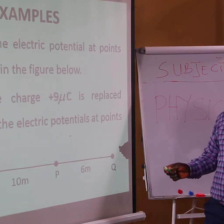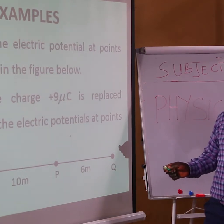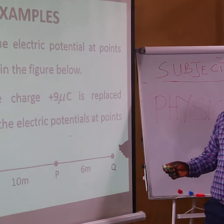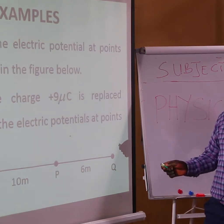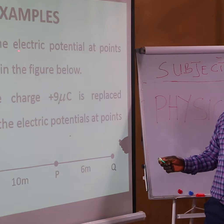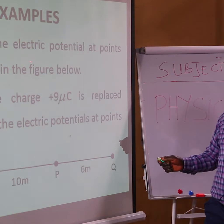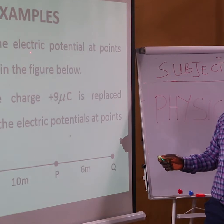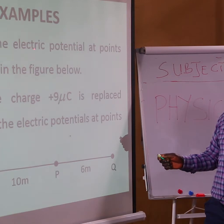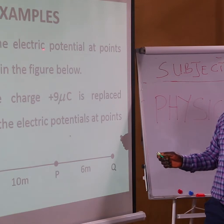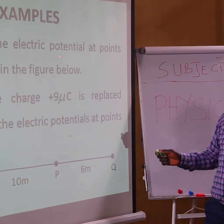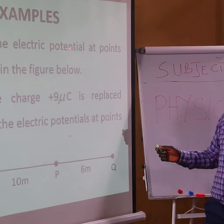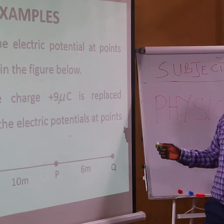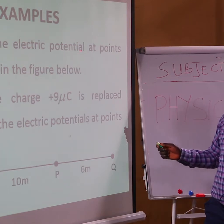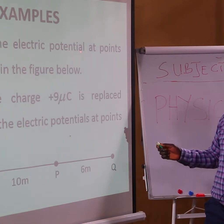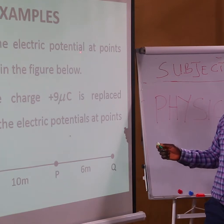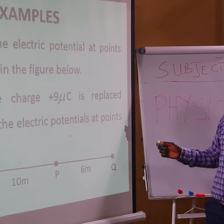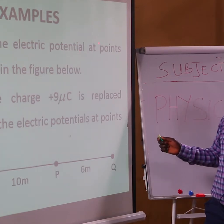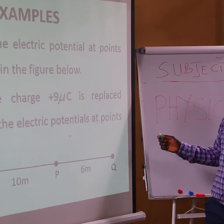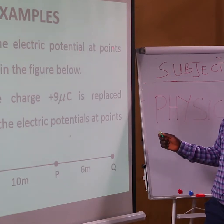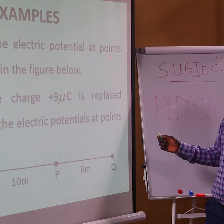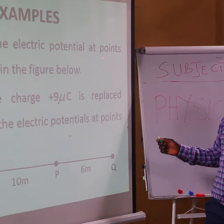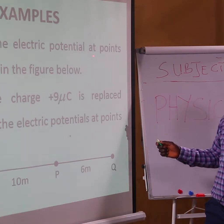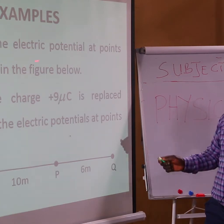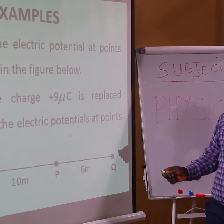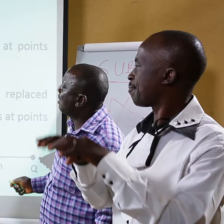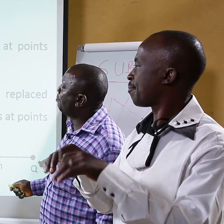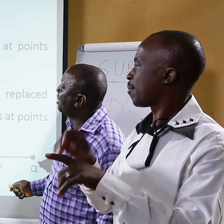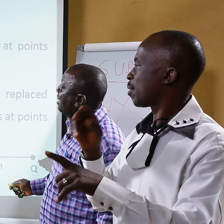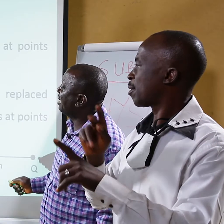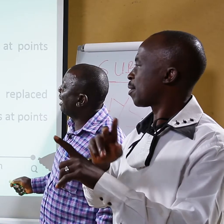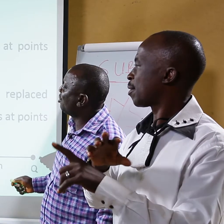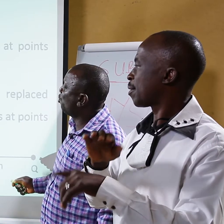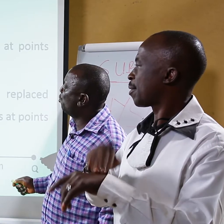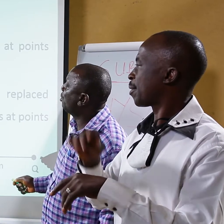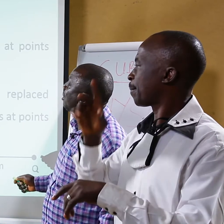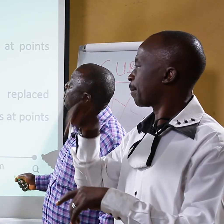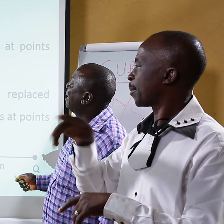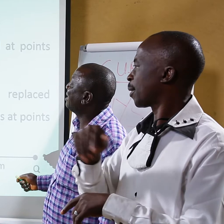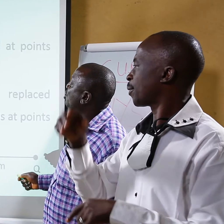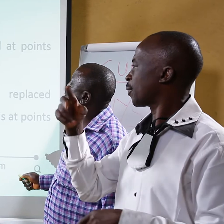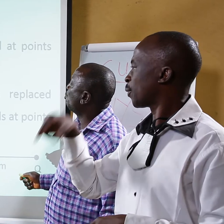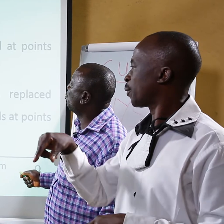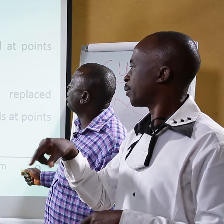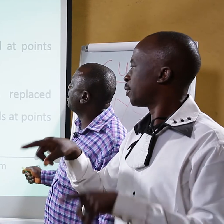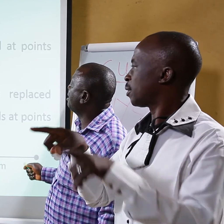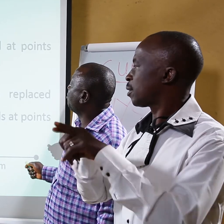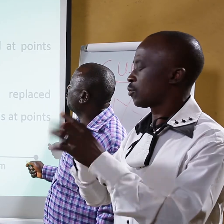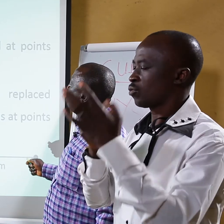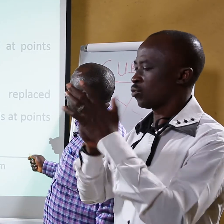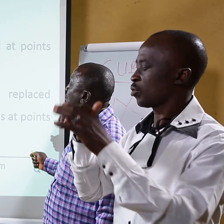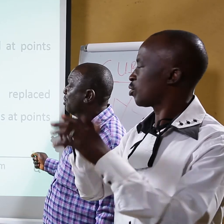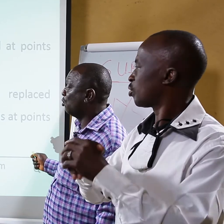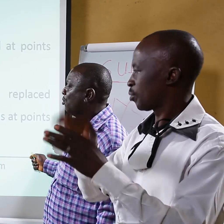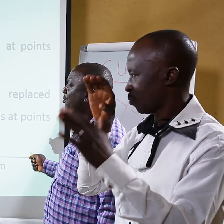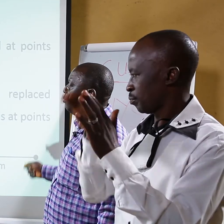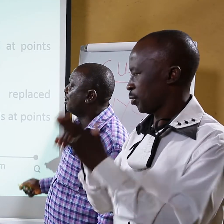1A. Calculate the electric potential at points P and Q as shown in the